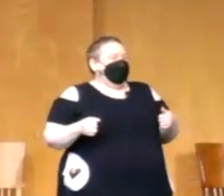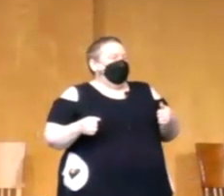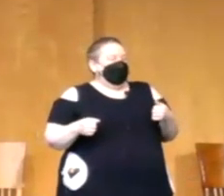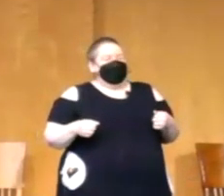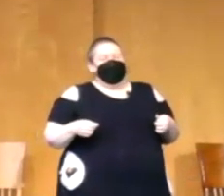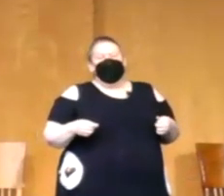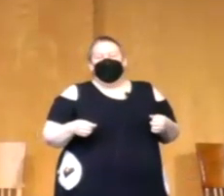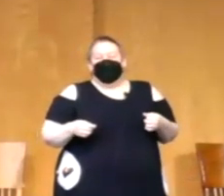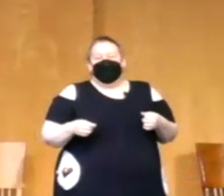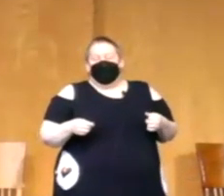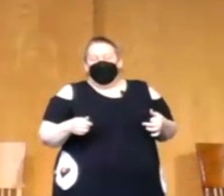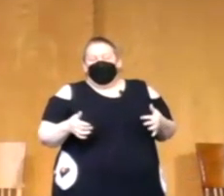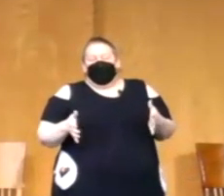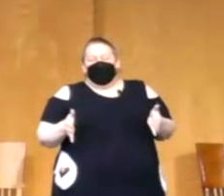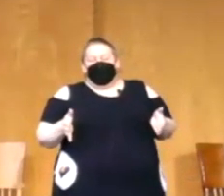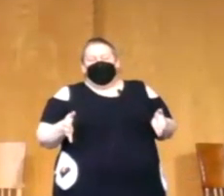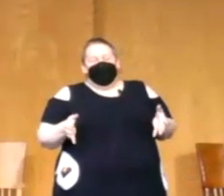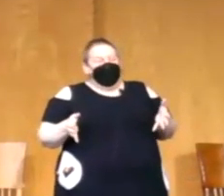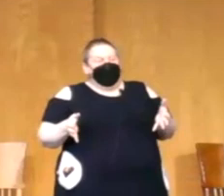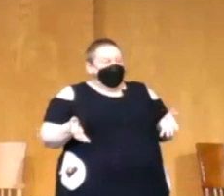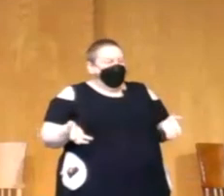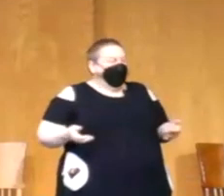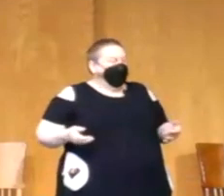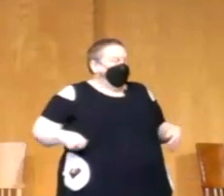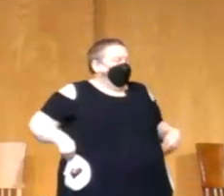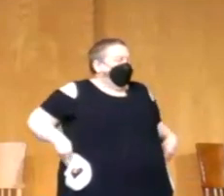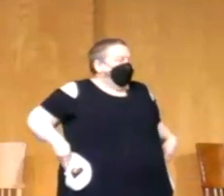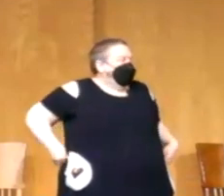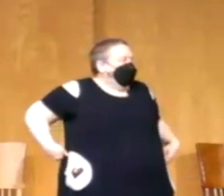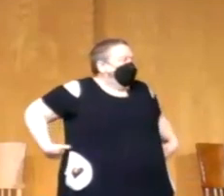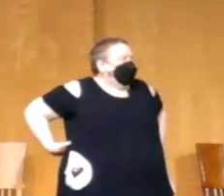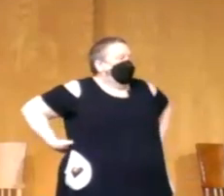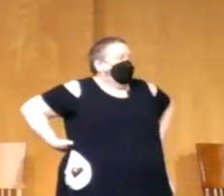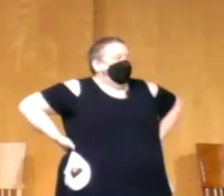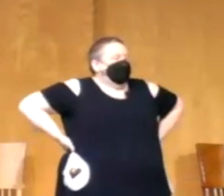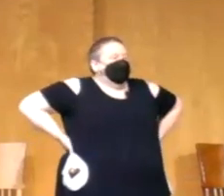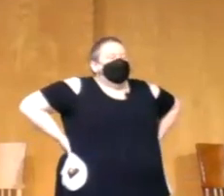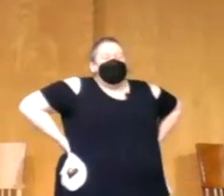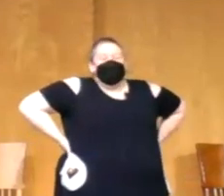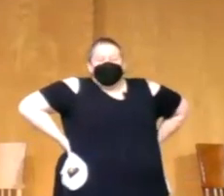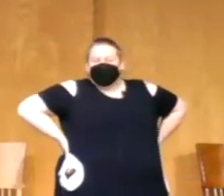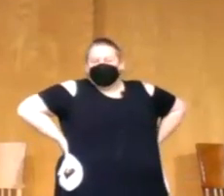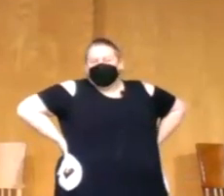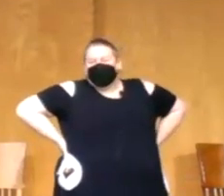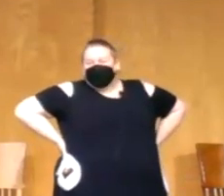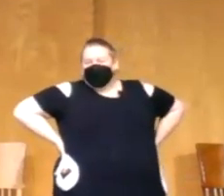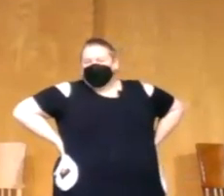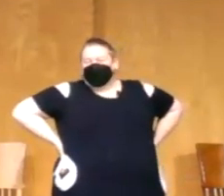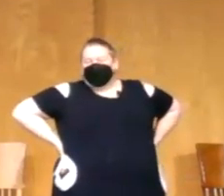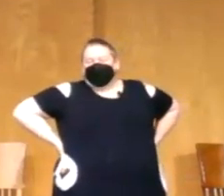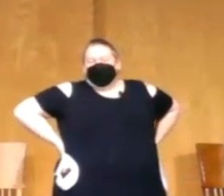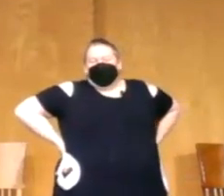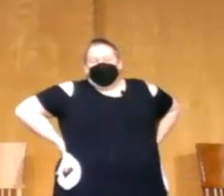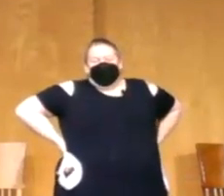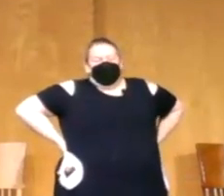am Amy. And for anyone who may be blind or vision